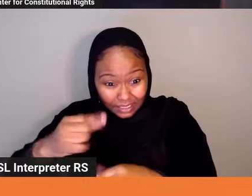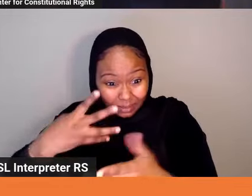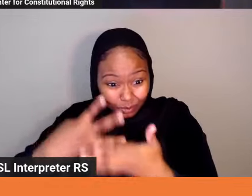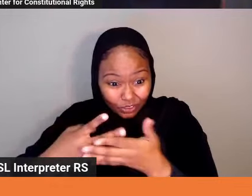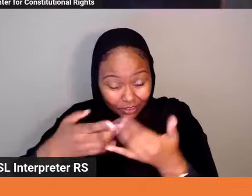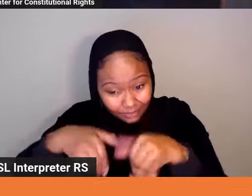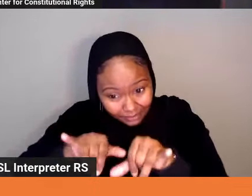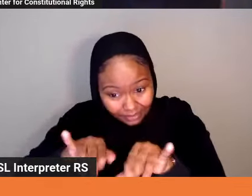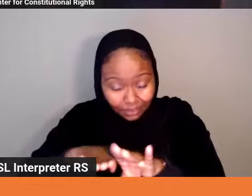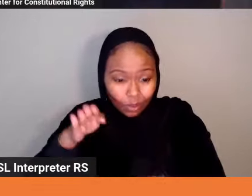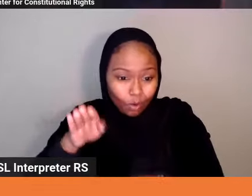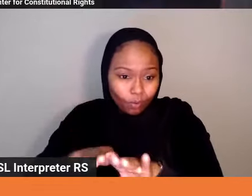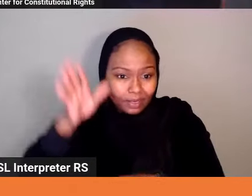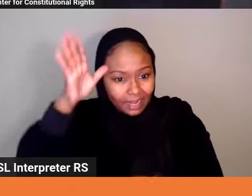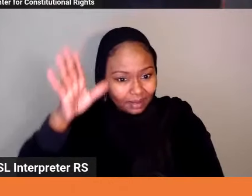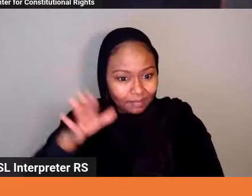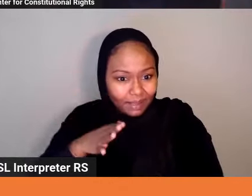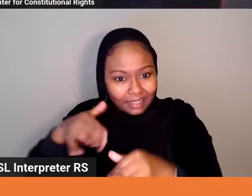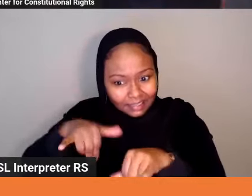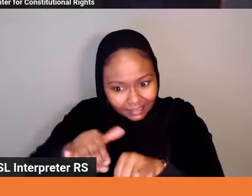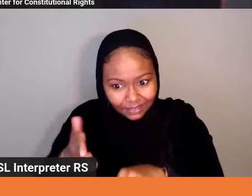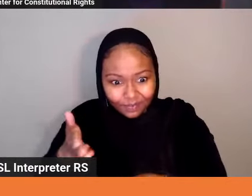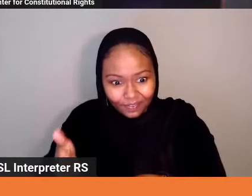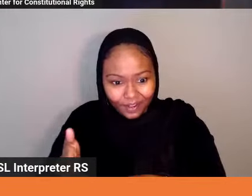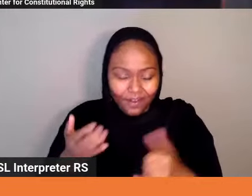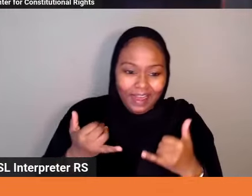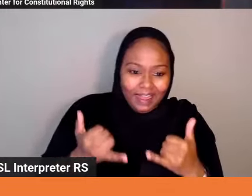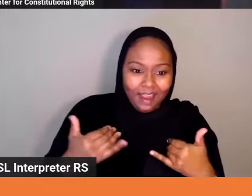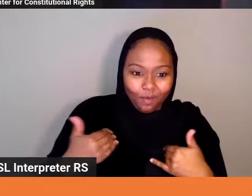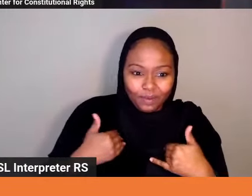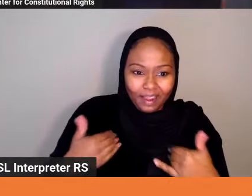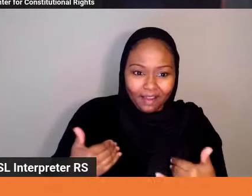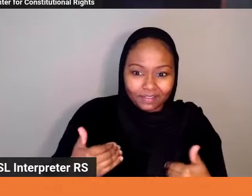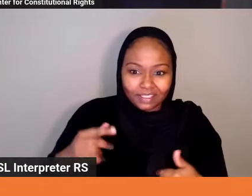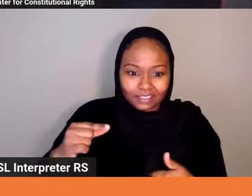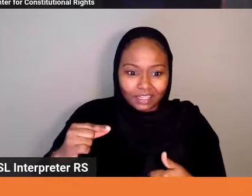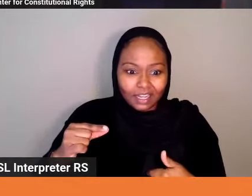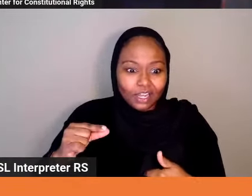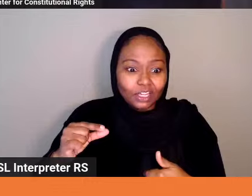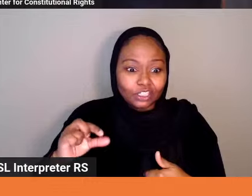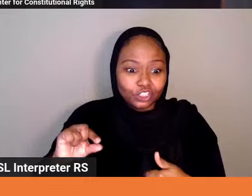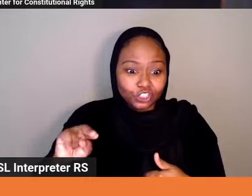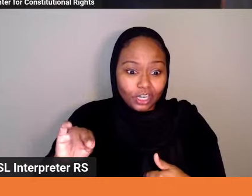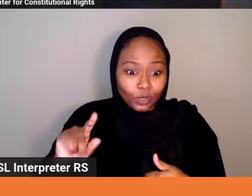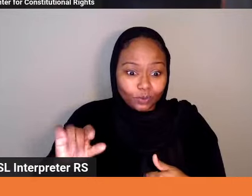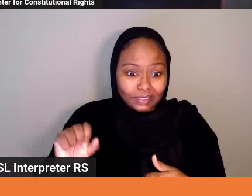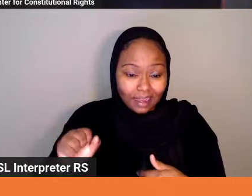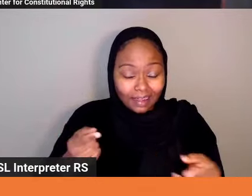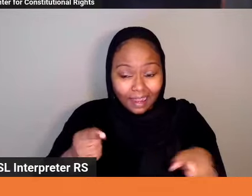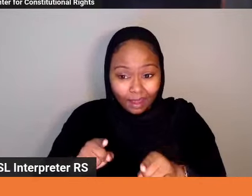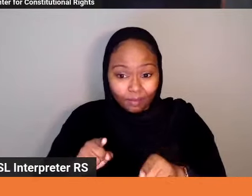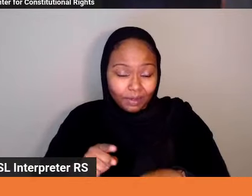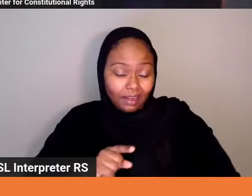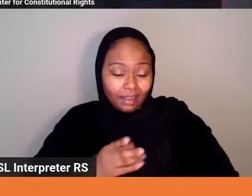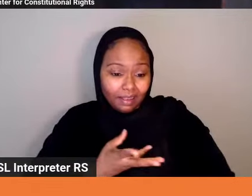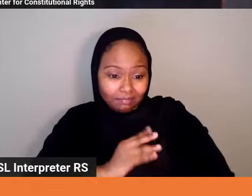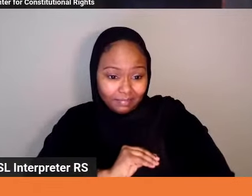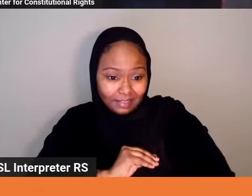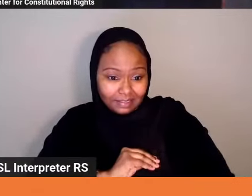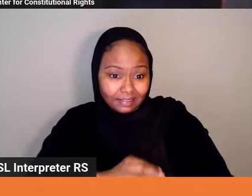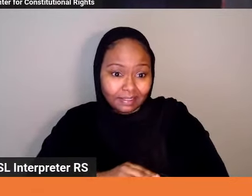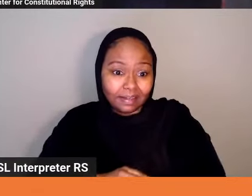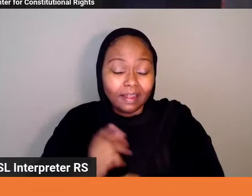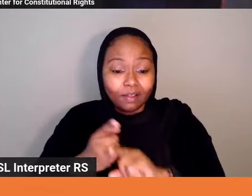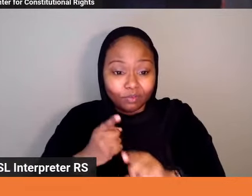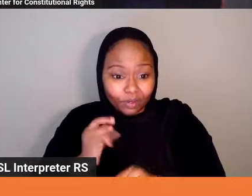a genocide happening right now in the occupied Palestinian territory by